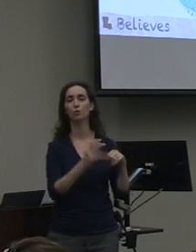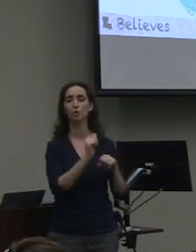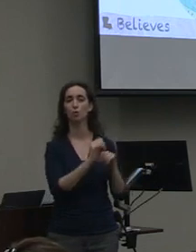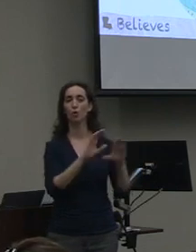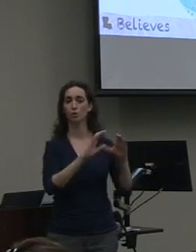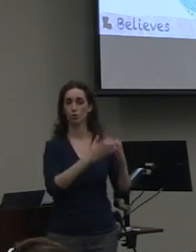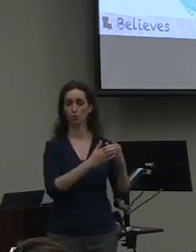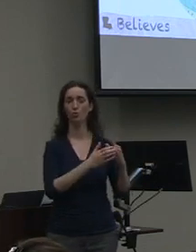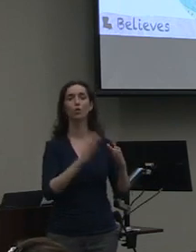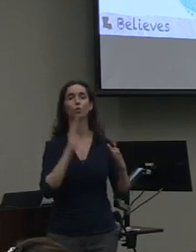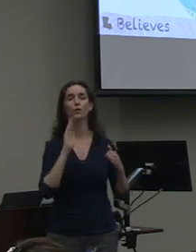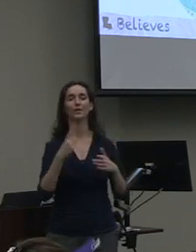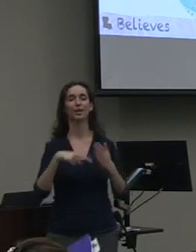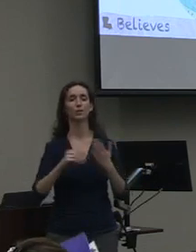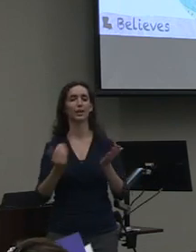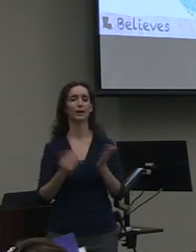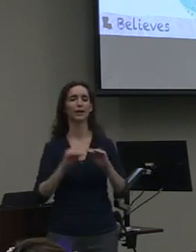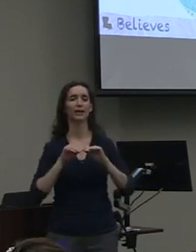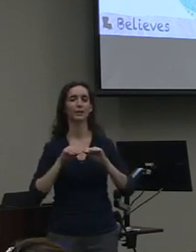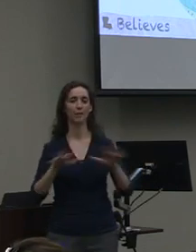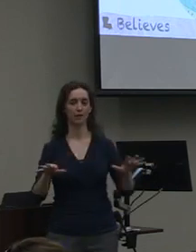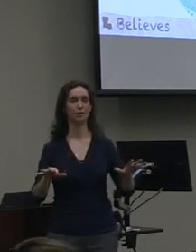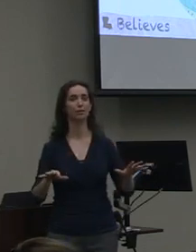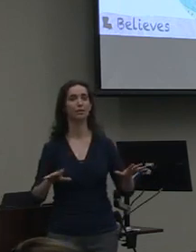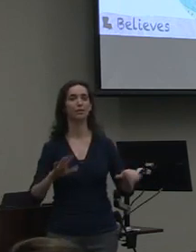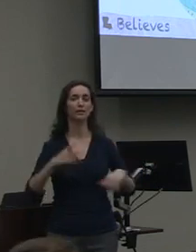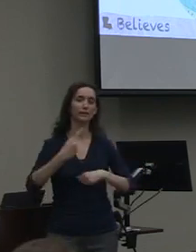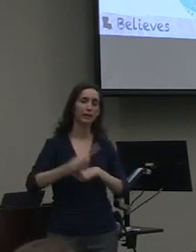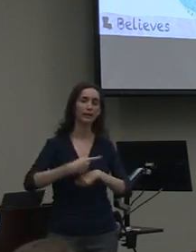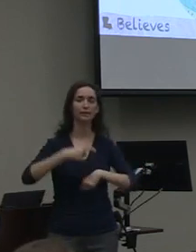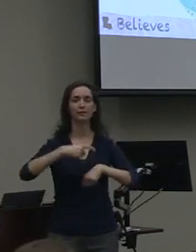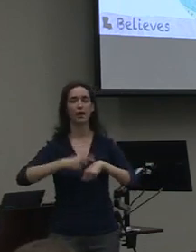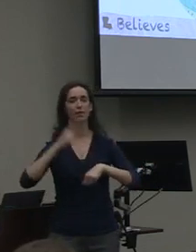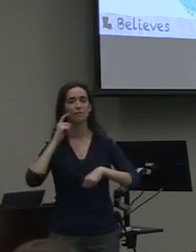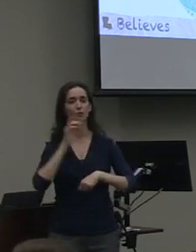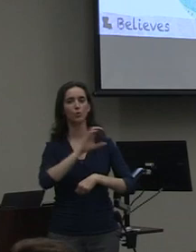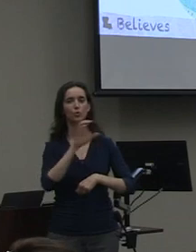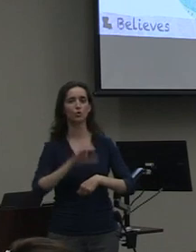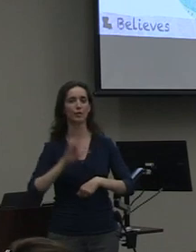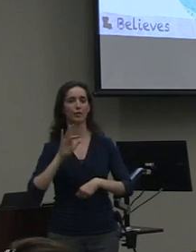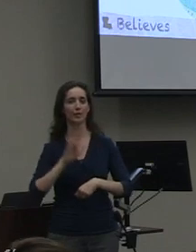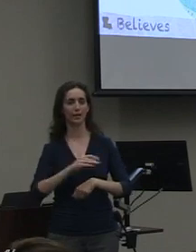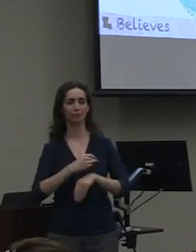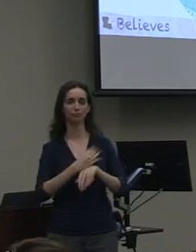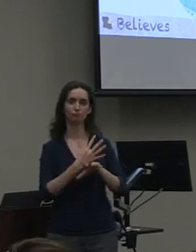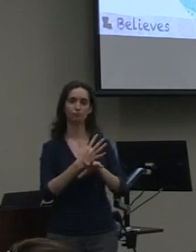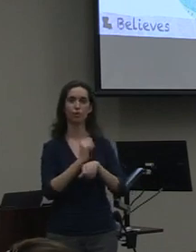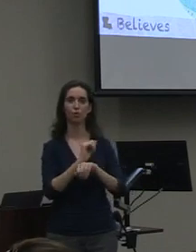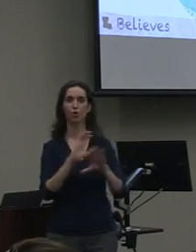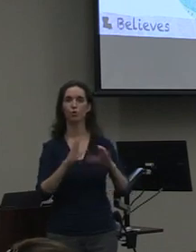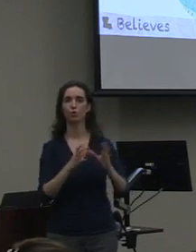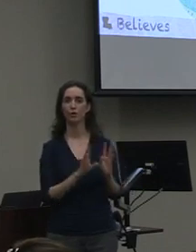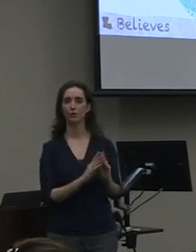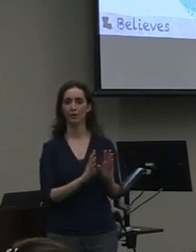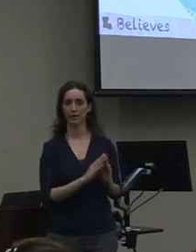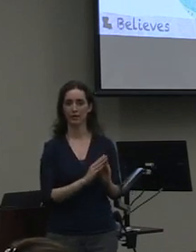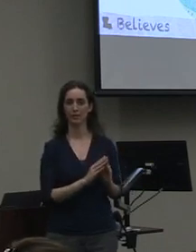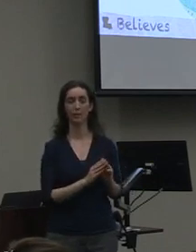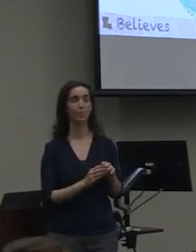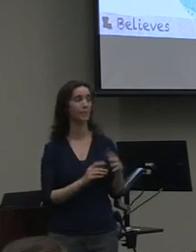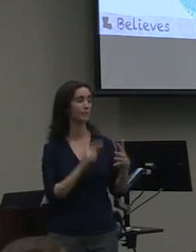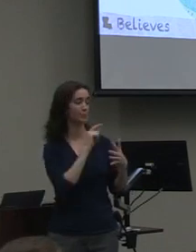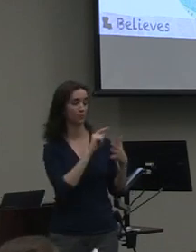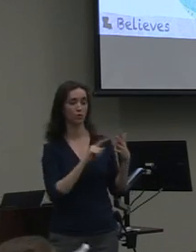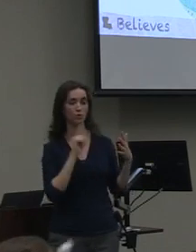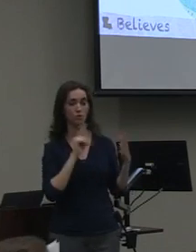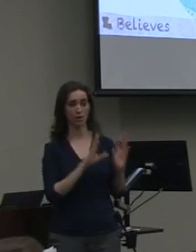will email back out next week the dates and times, the Zoom links for those virtual work group meetings. These are the